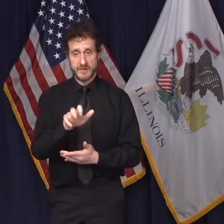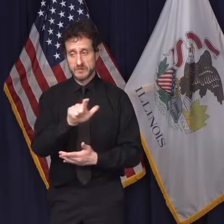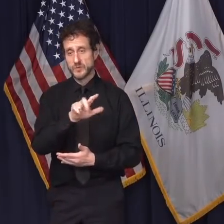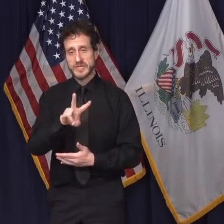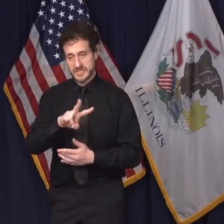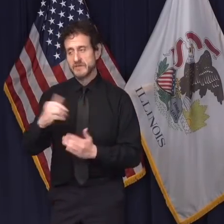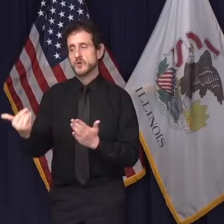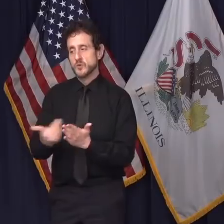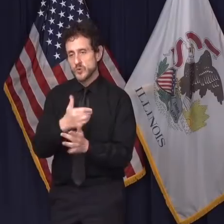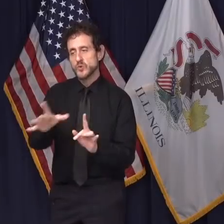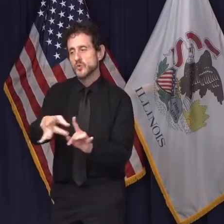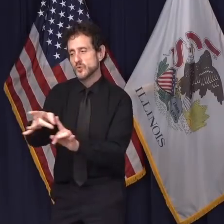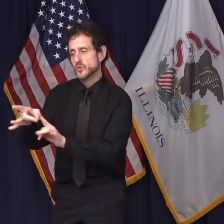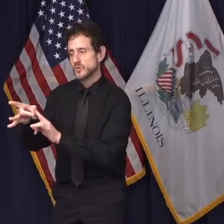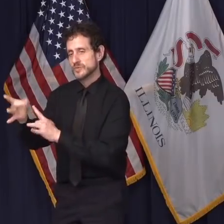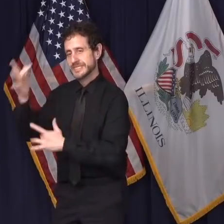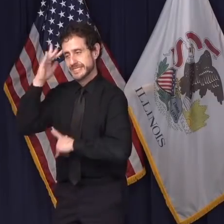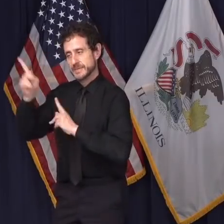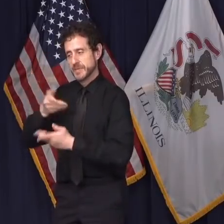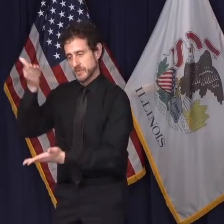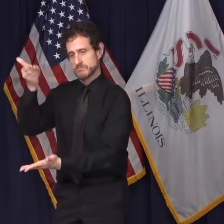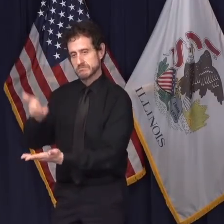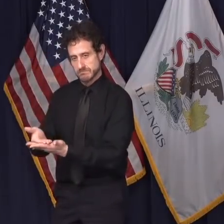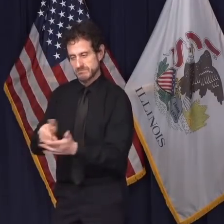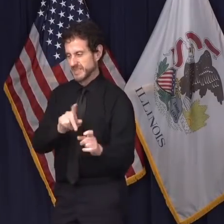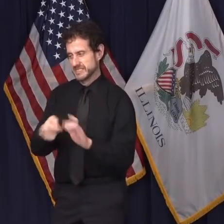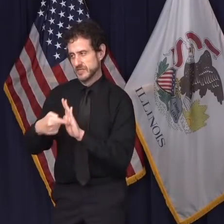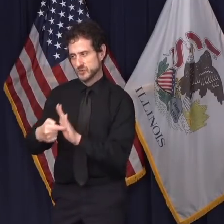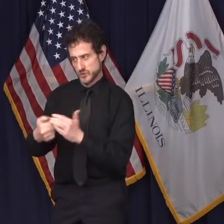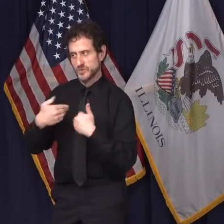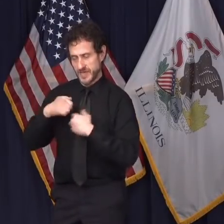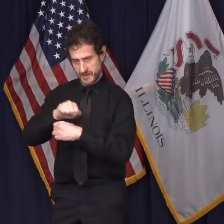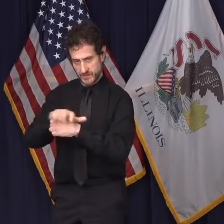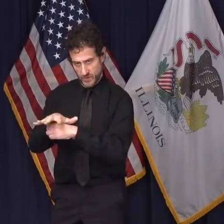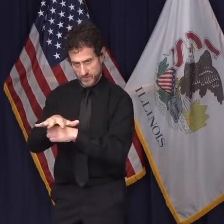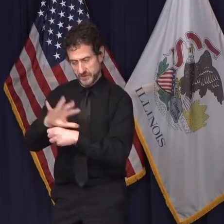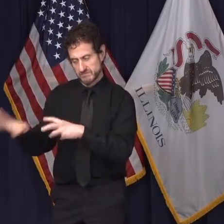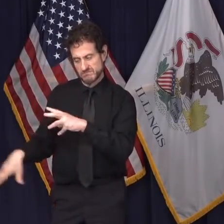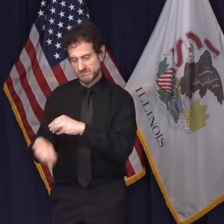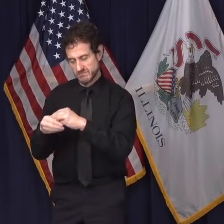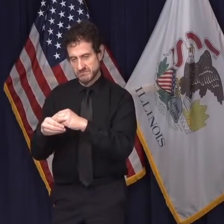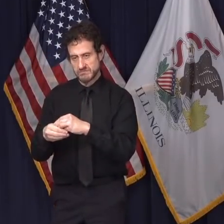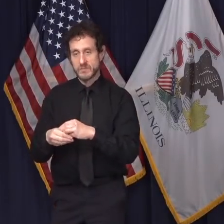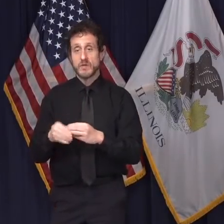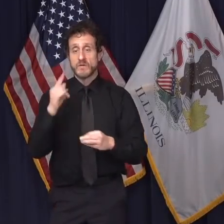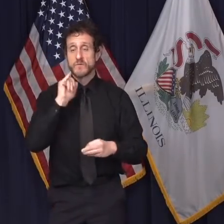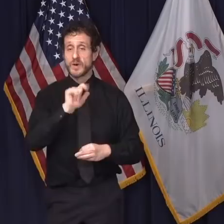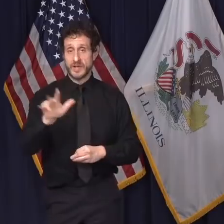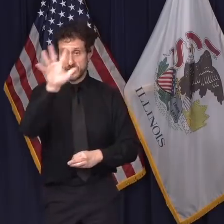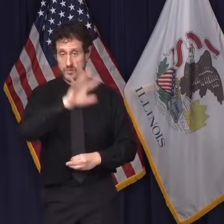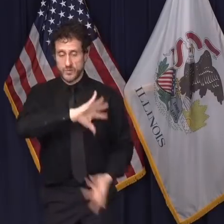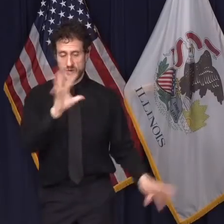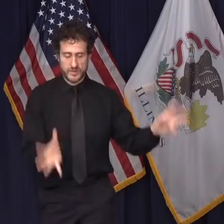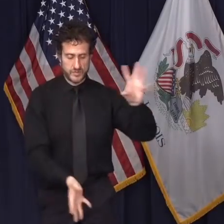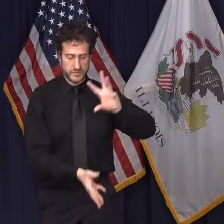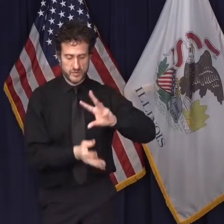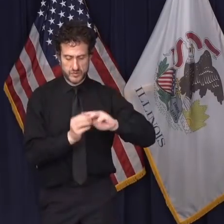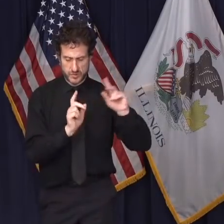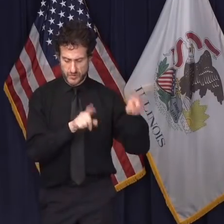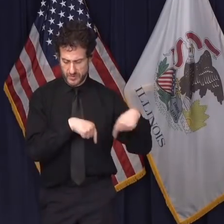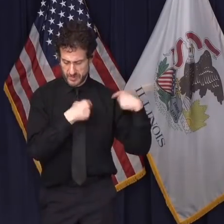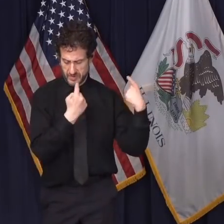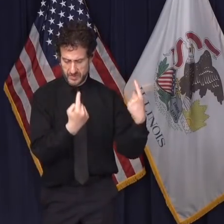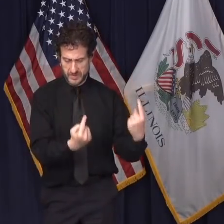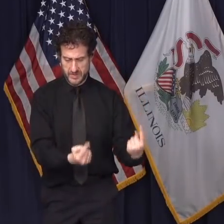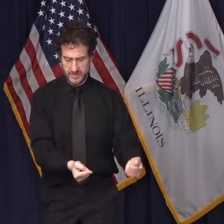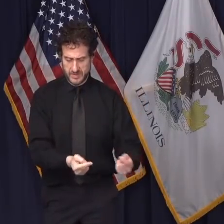1,527 new confirmed cases of COVID-19 were added to our Illinois total, which brings our